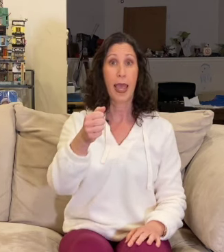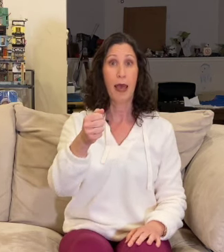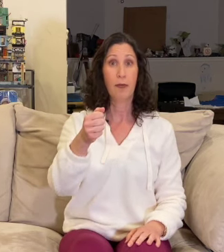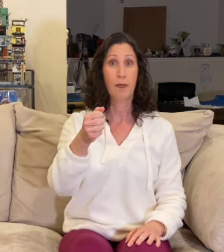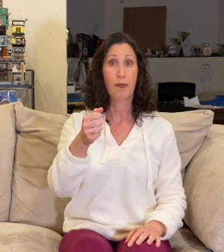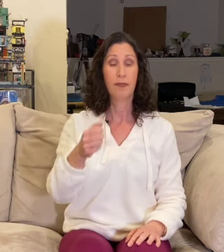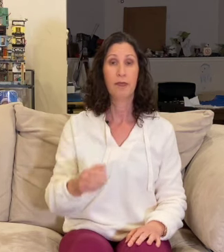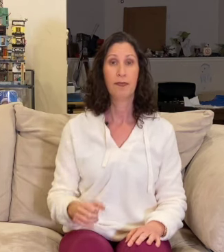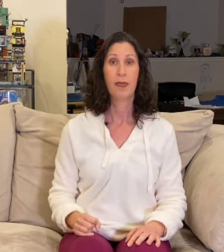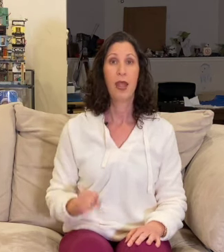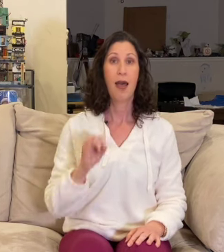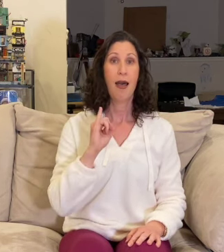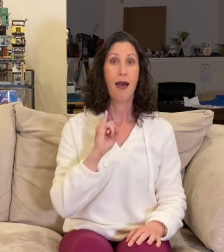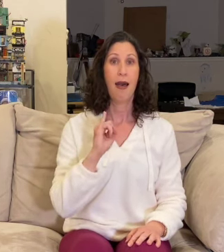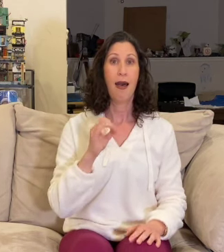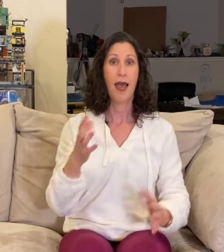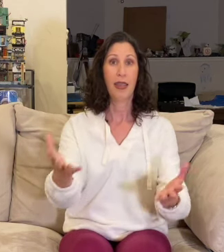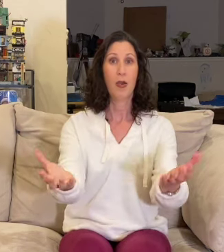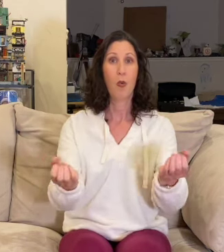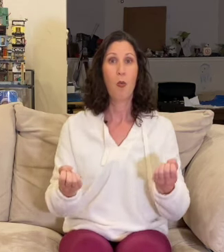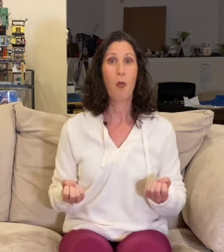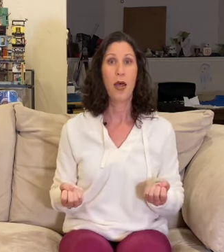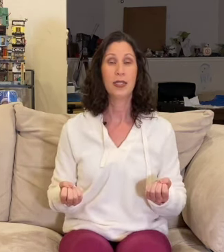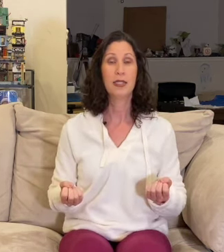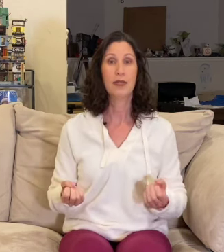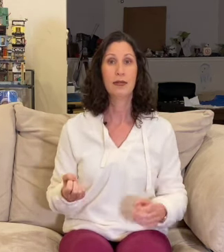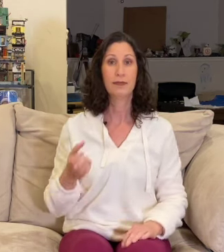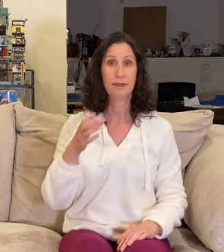cow. I want